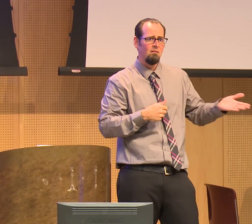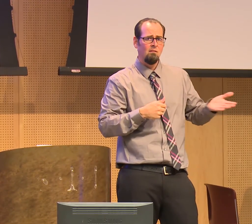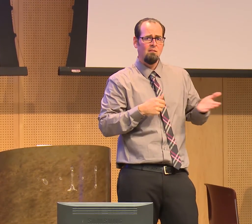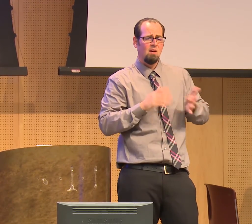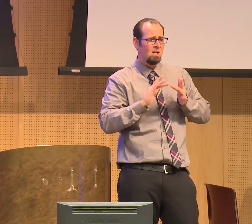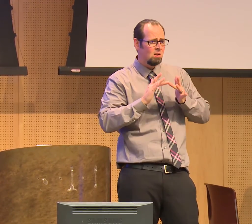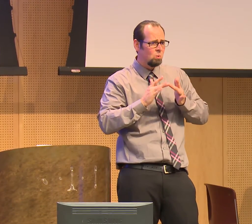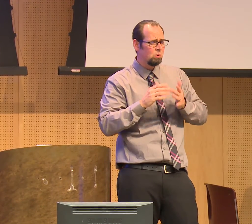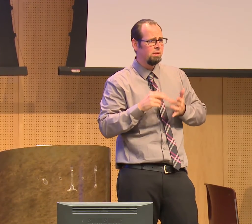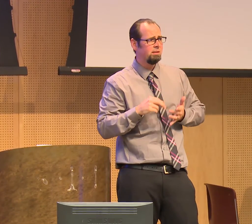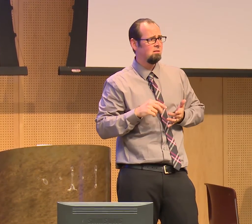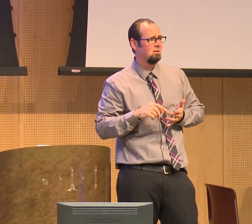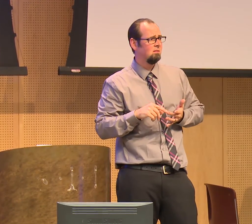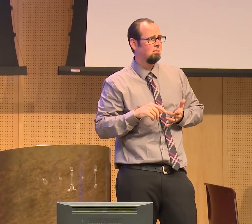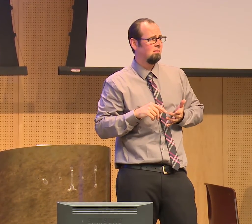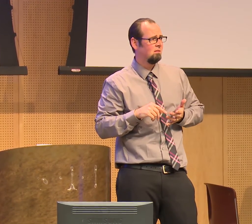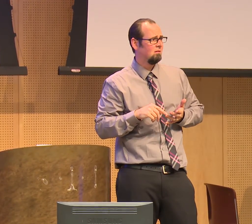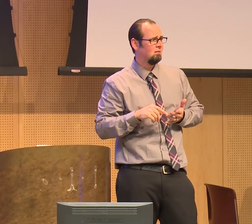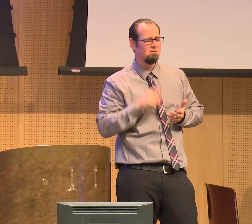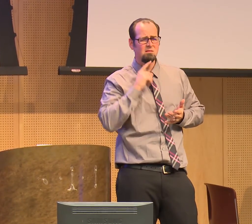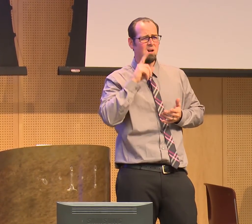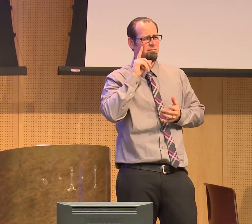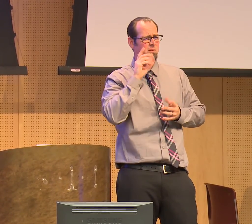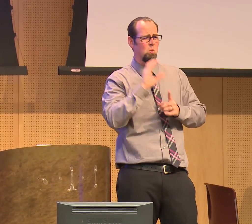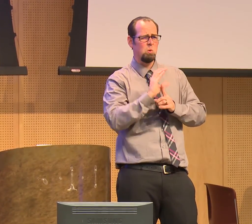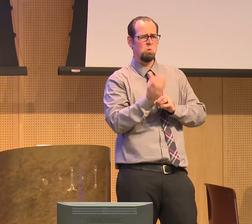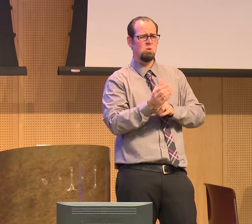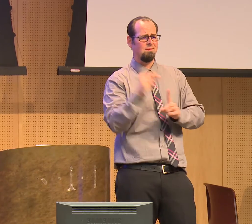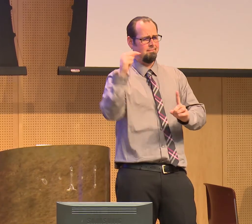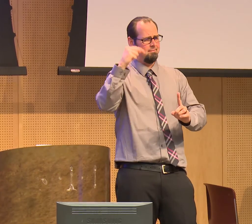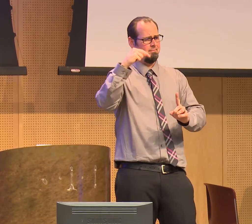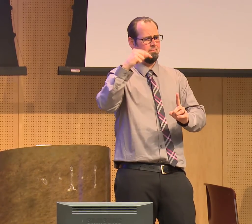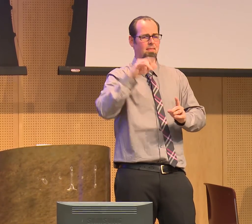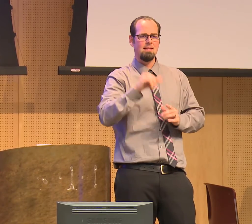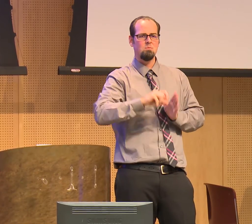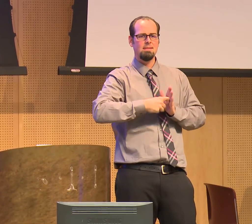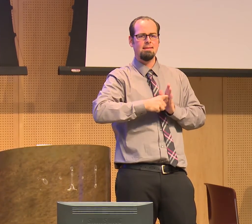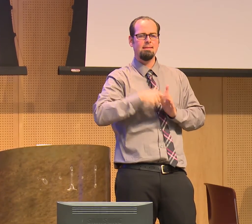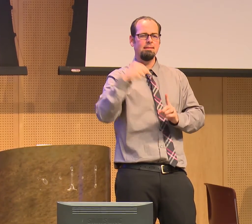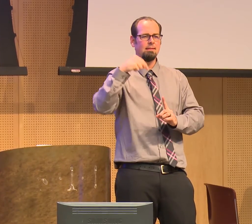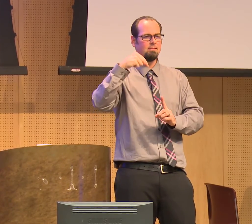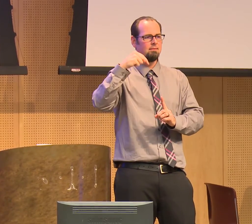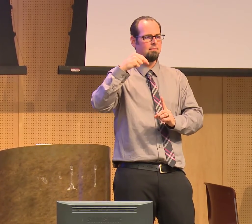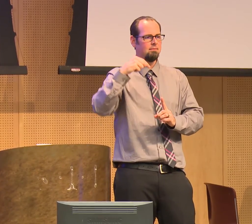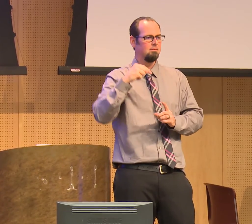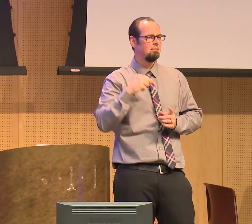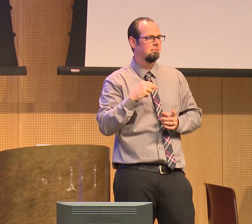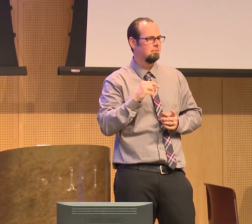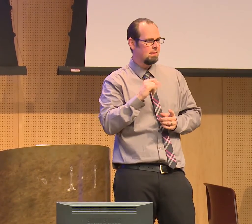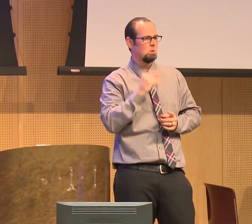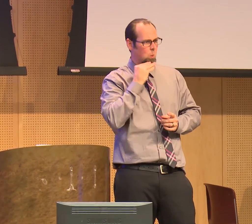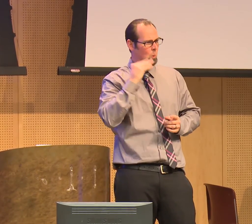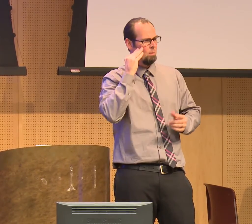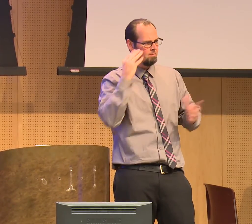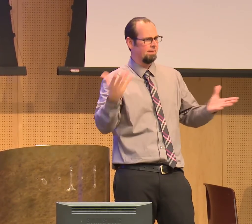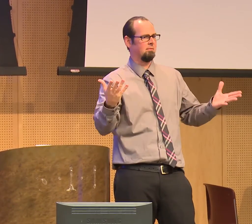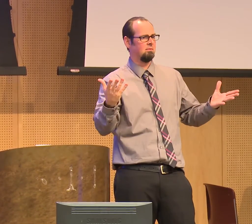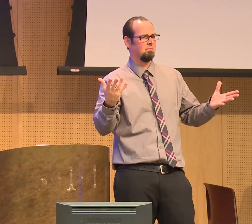helping people as people helped me, and to keep in touch with people, maintain your network. Culture,